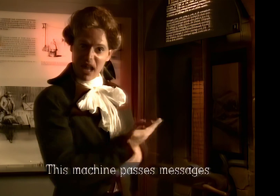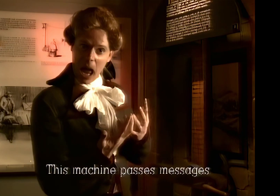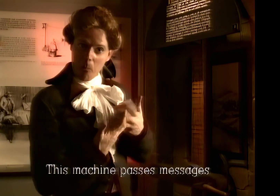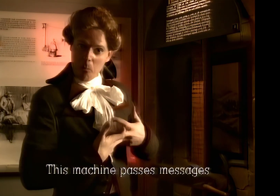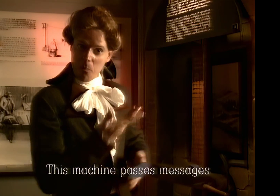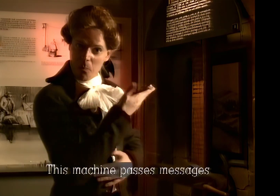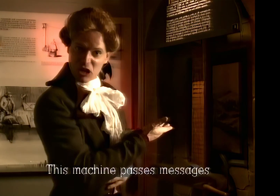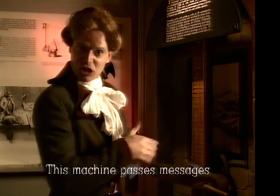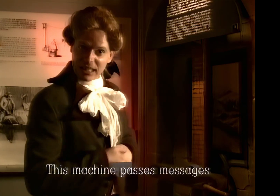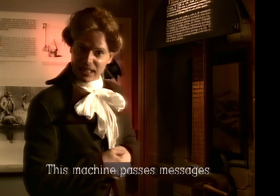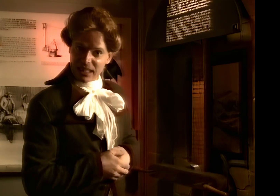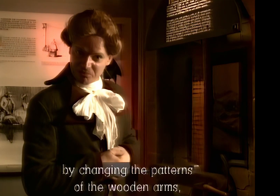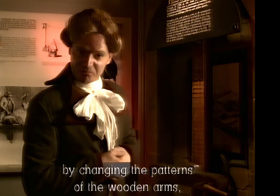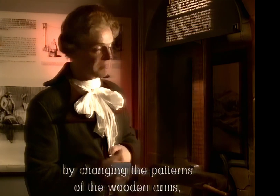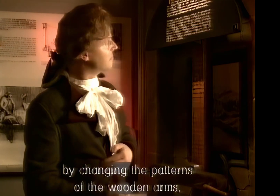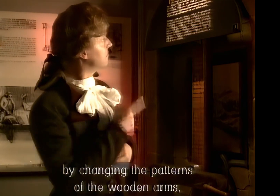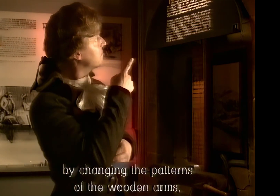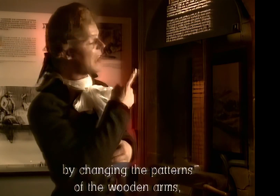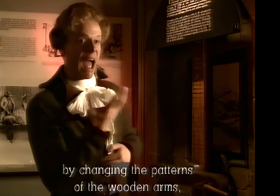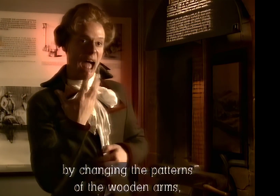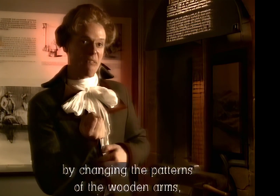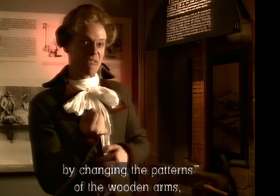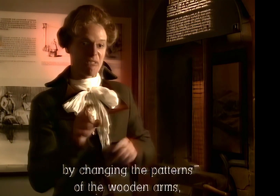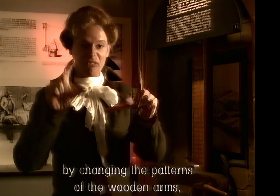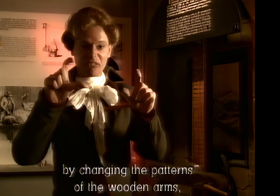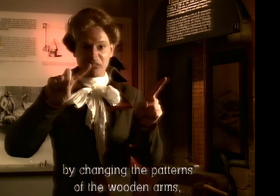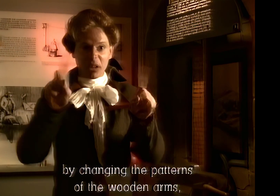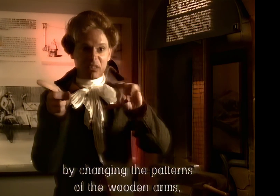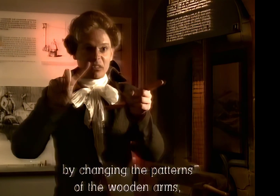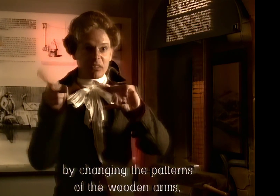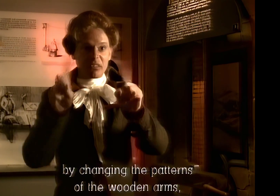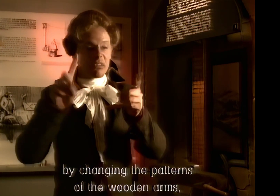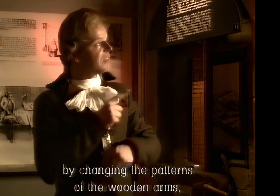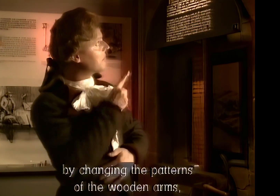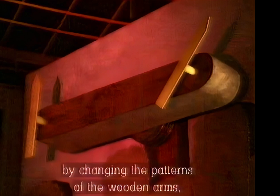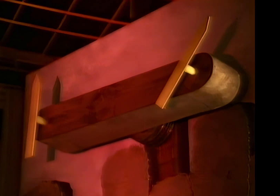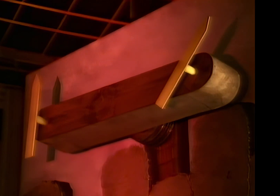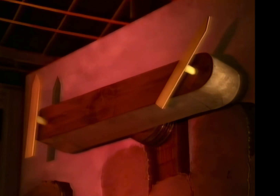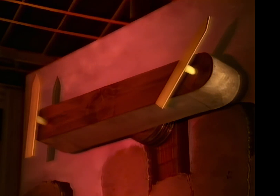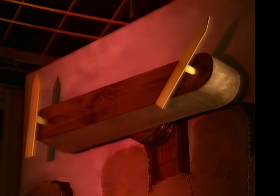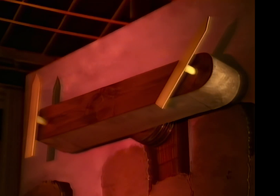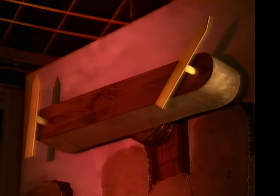This machine here passes messages by changing the patterns of these wooden arms here,